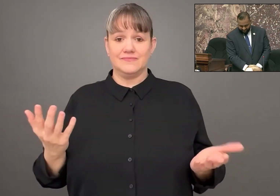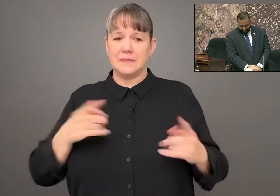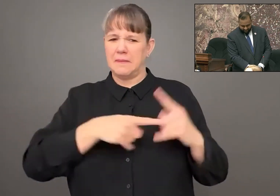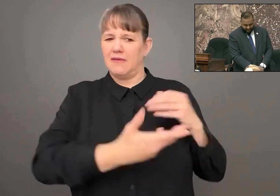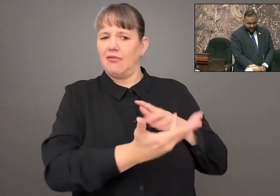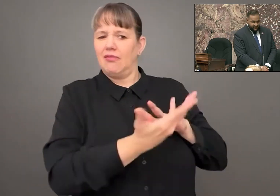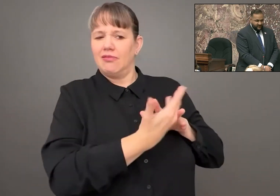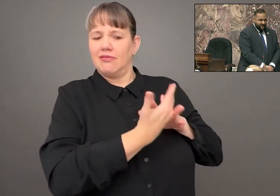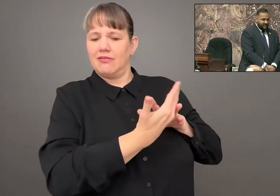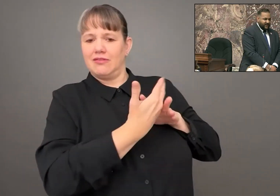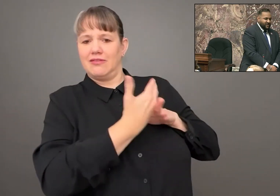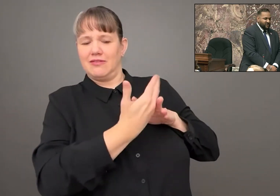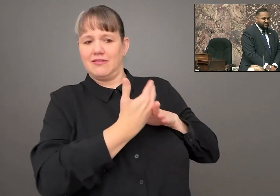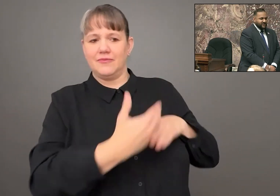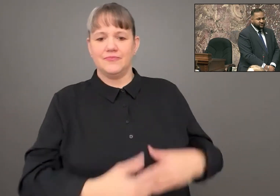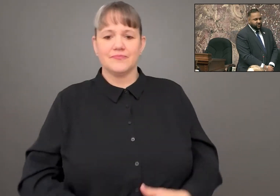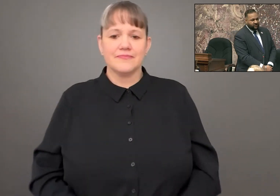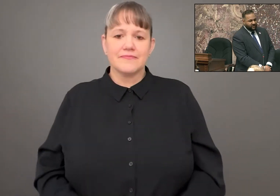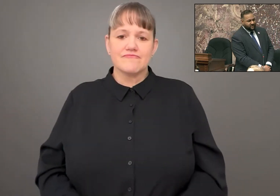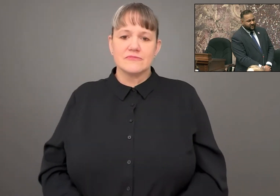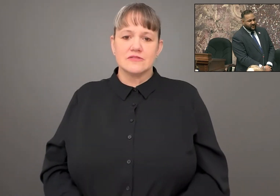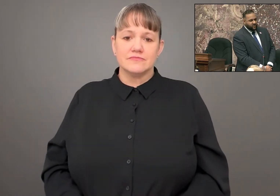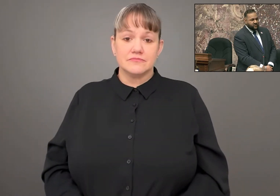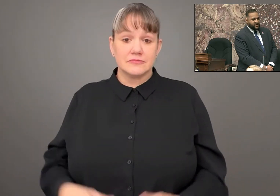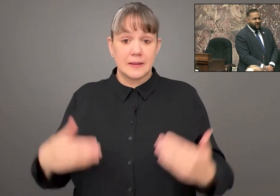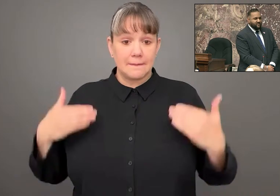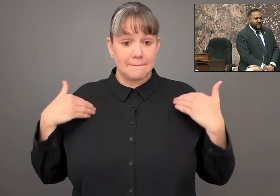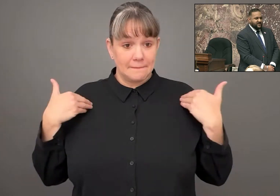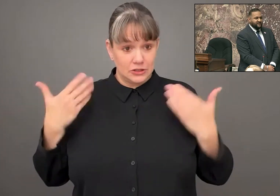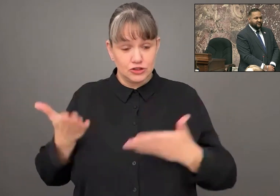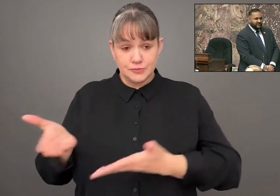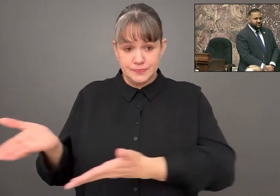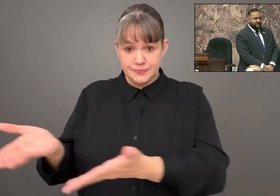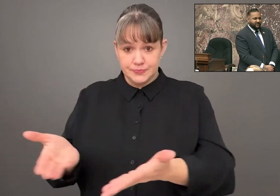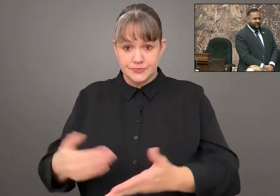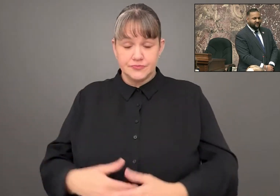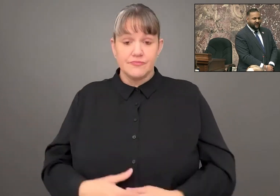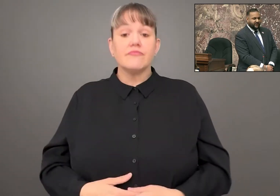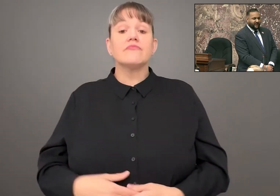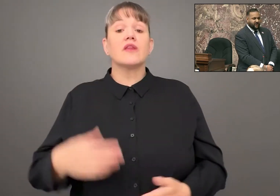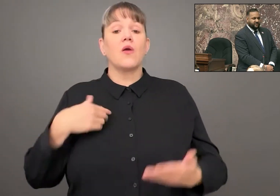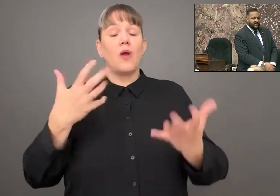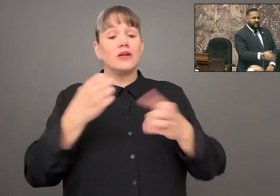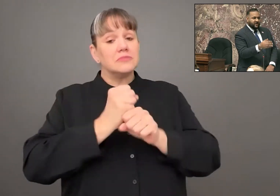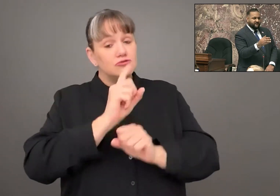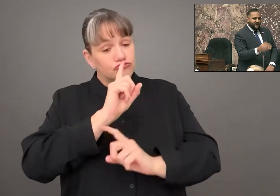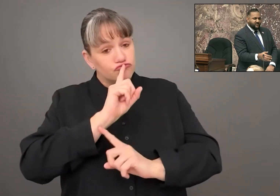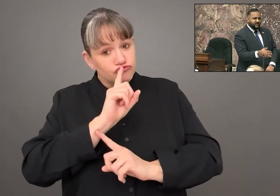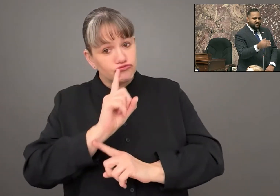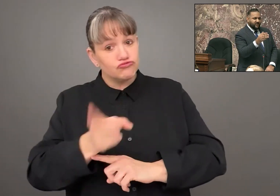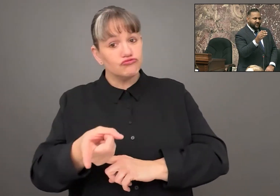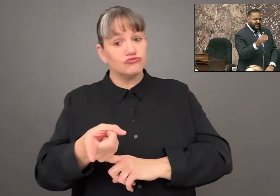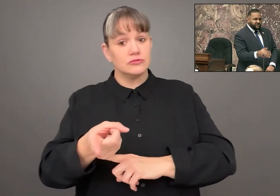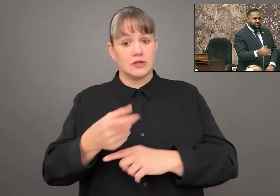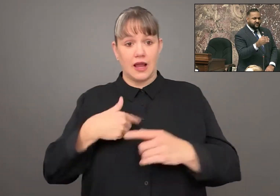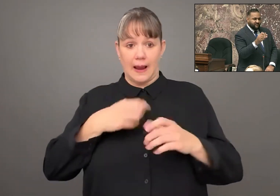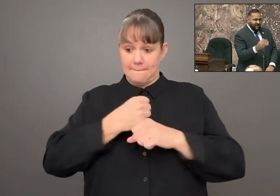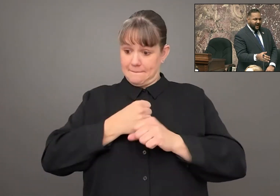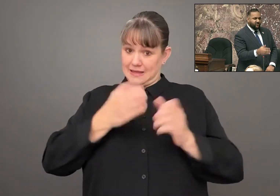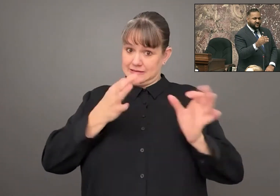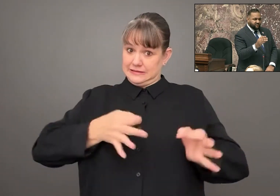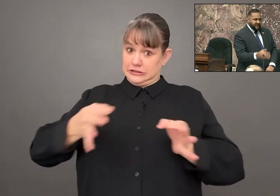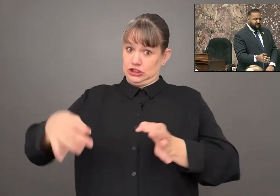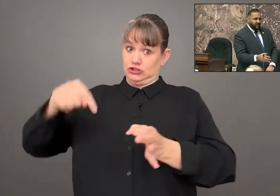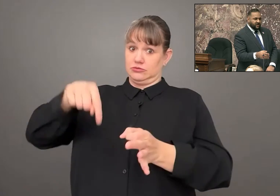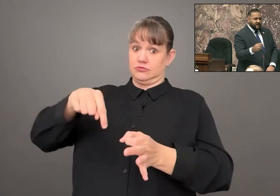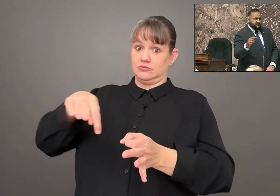Minister. I want to make sure that when we are making decisions on this side of the House, they're founded on the issues that